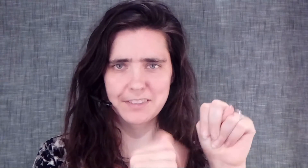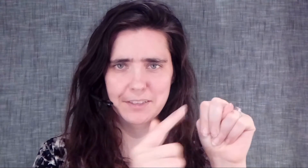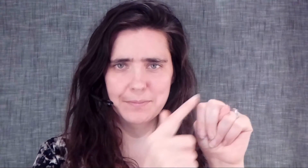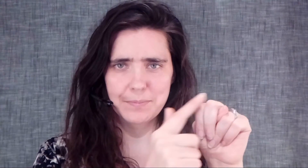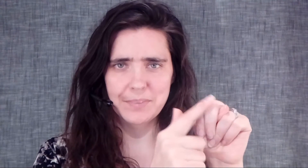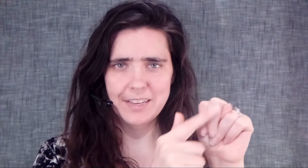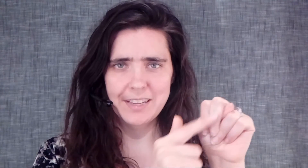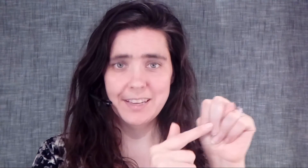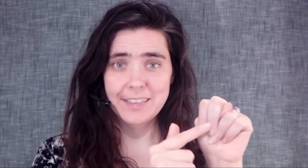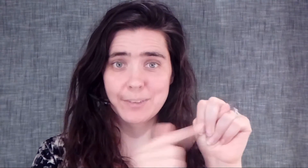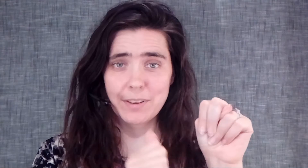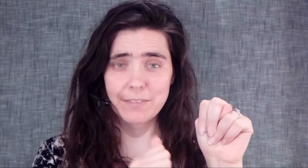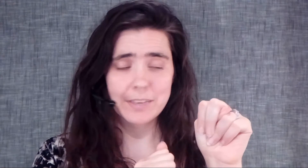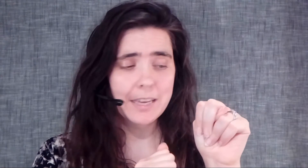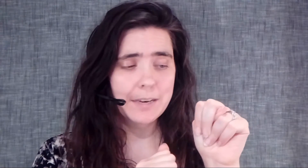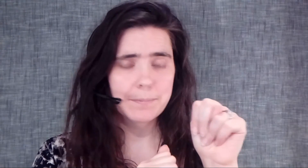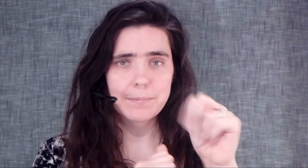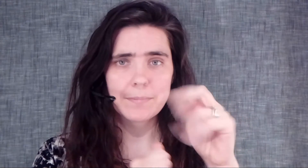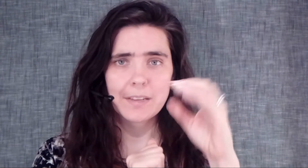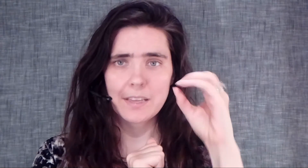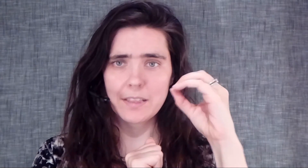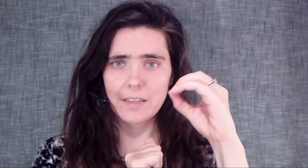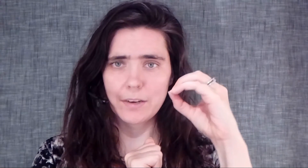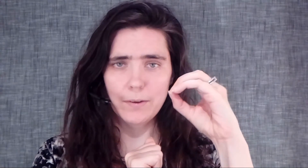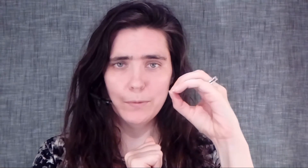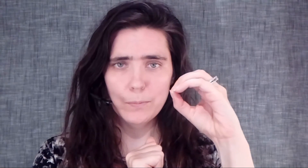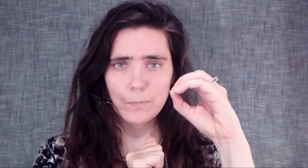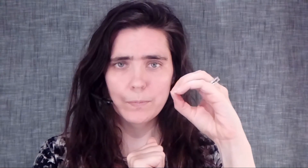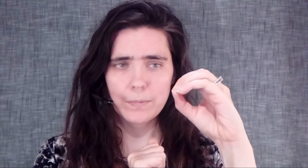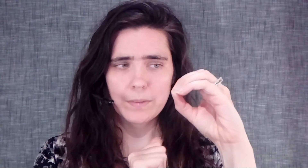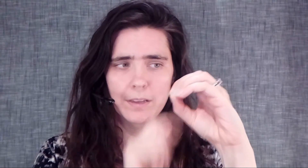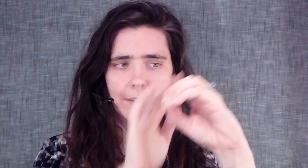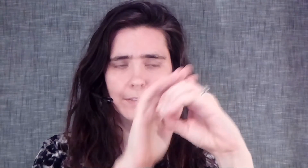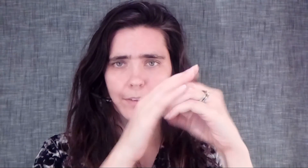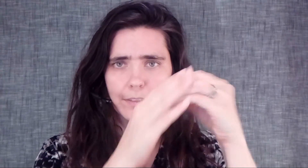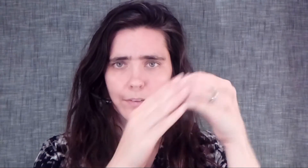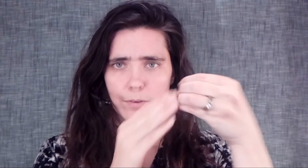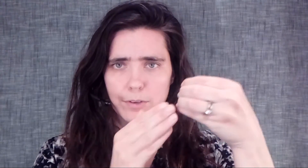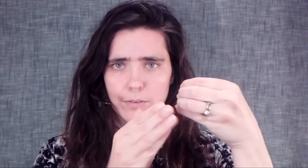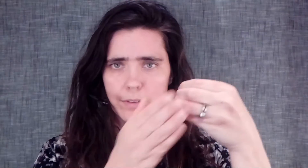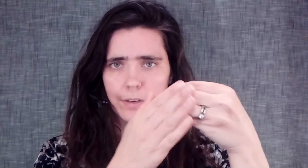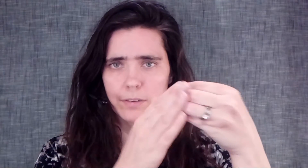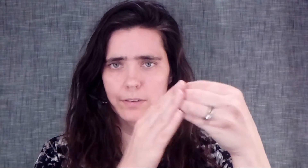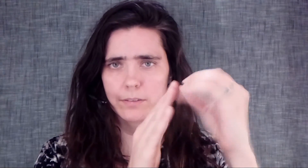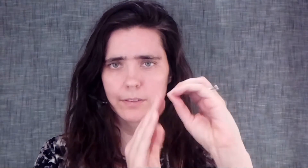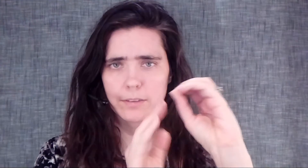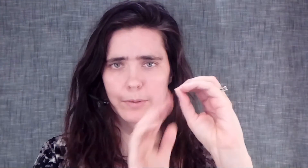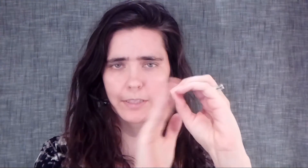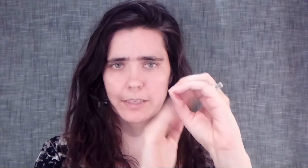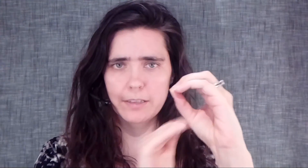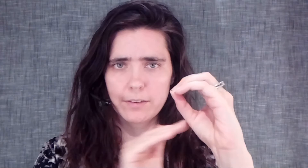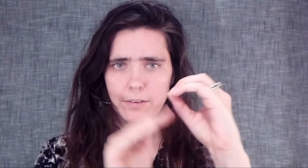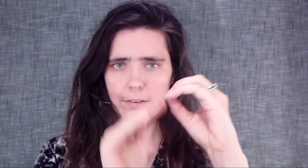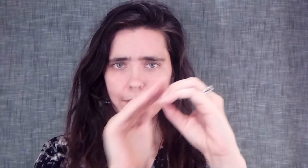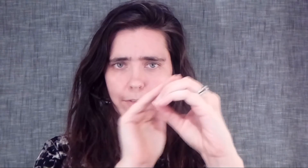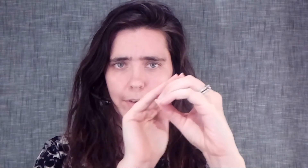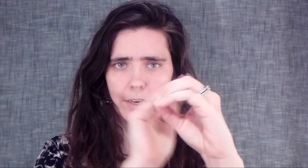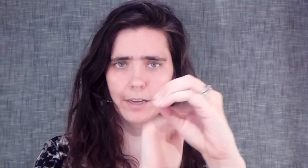second. So we have N, then O, so that's all your fingers going together, creating